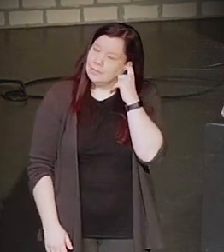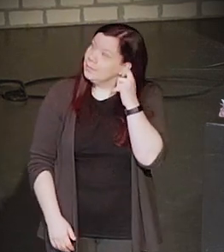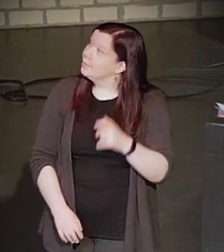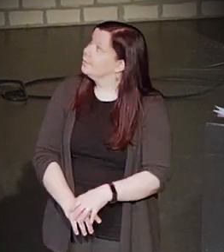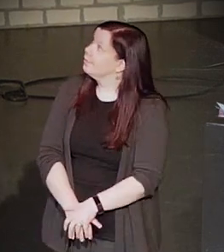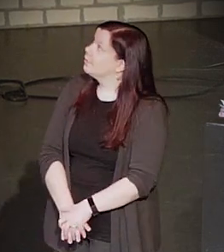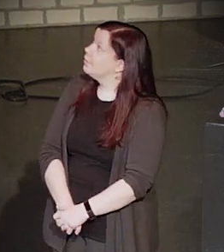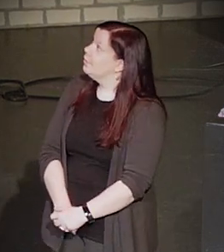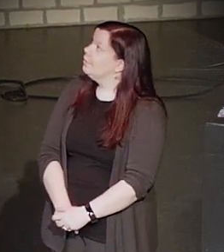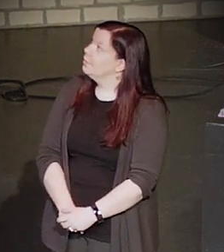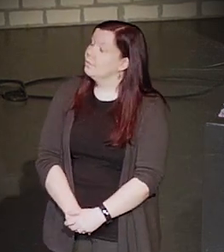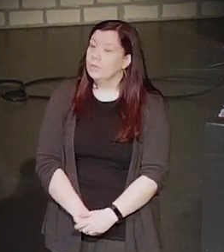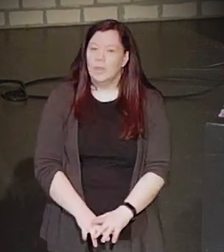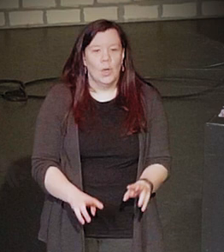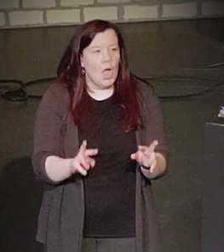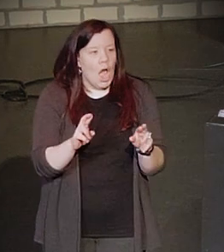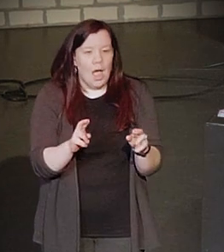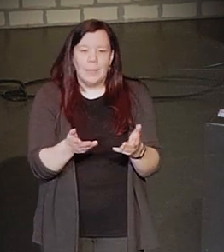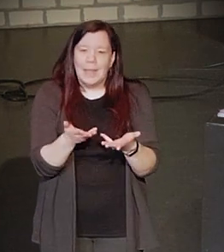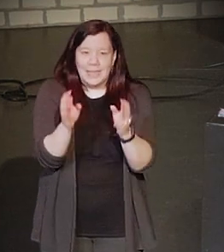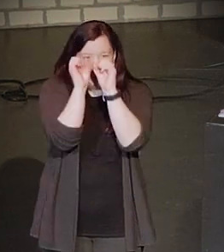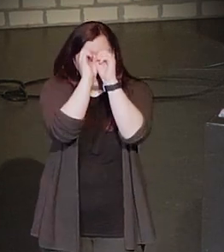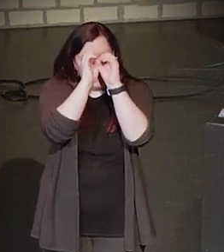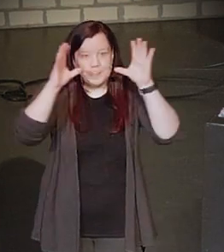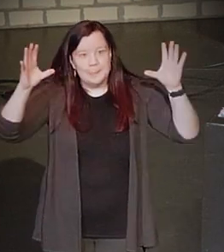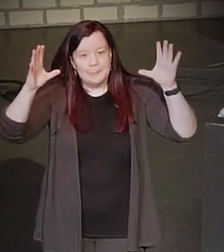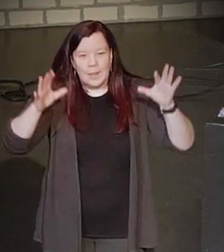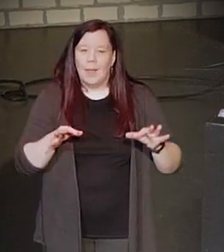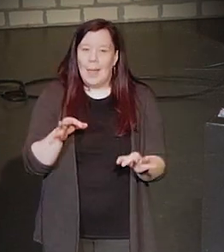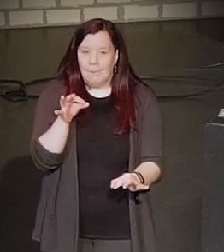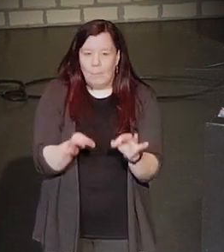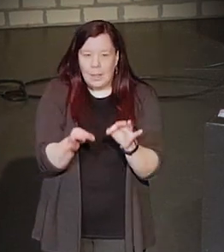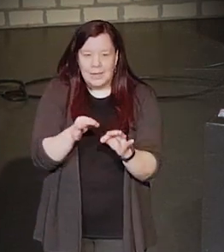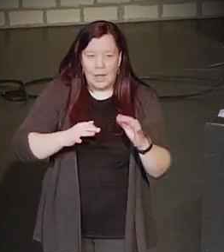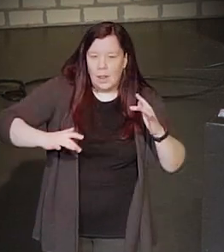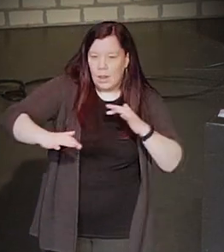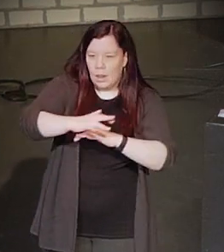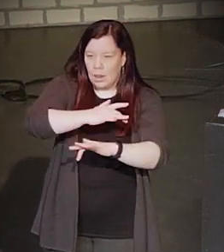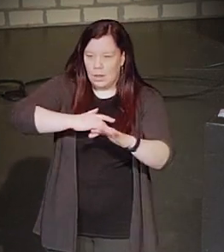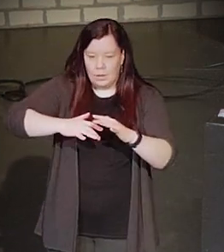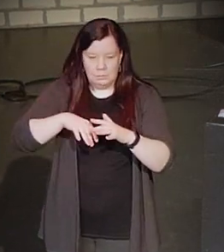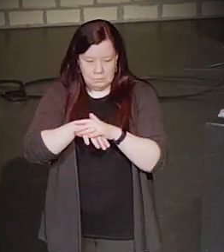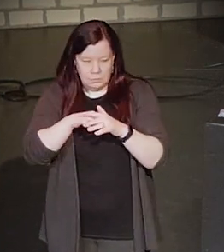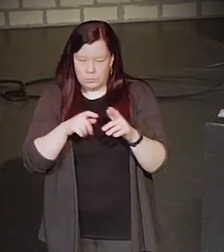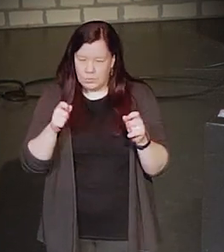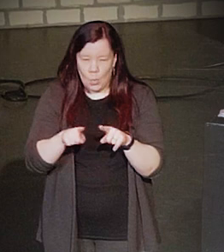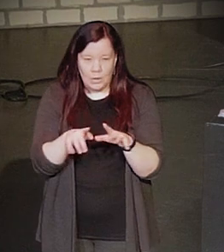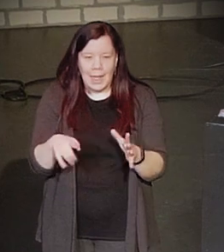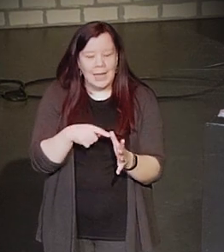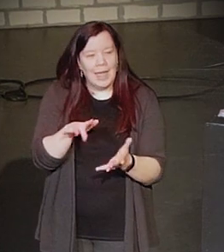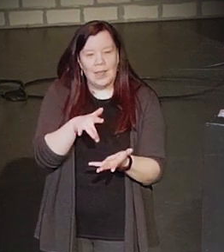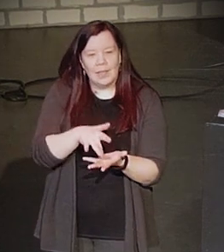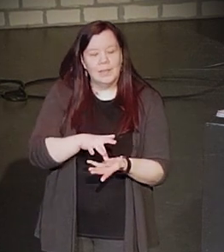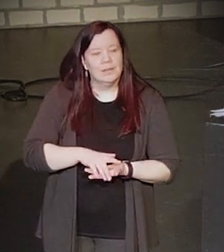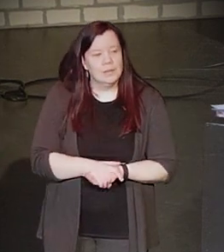Okay. So hopefully that gives you a flavour of what the changing political, internal political landscape at Athens